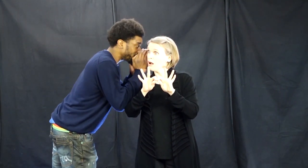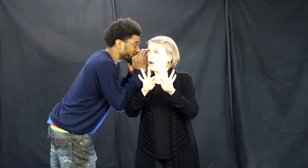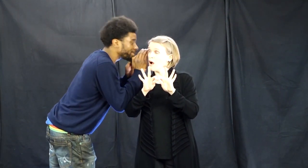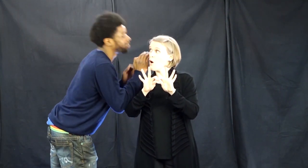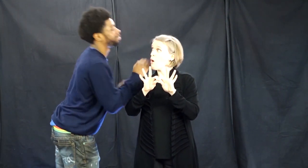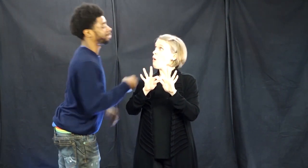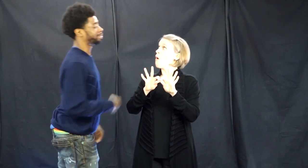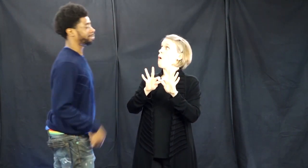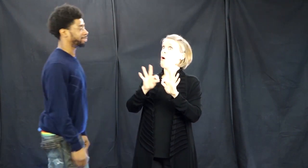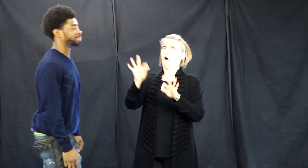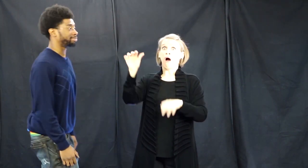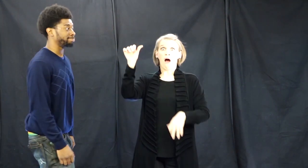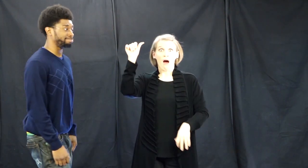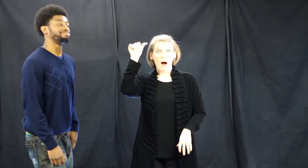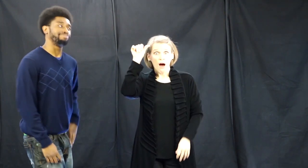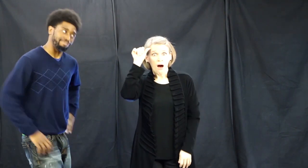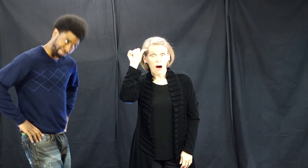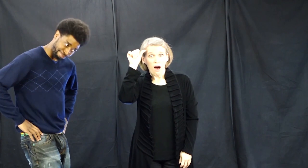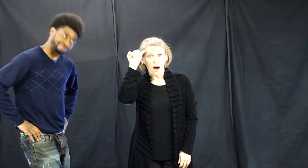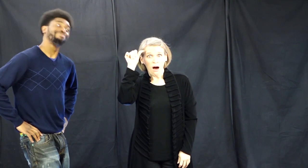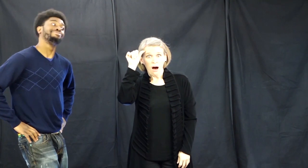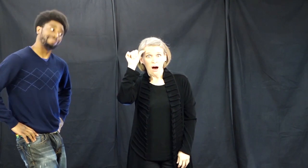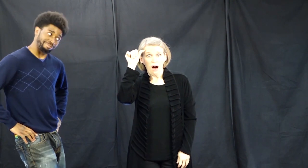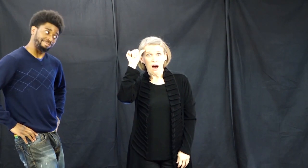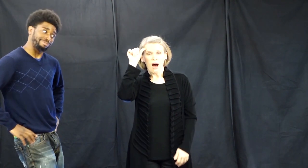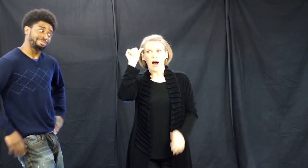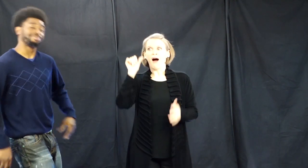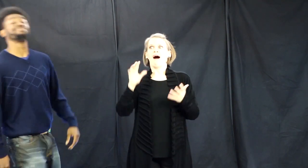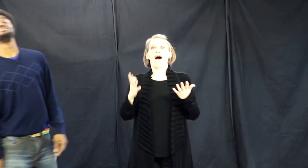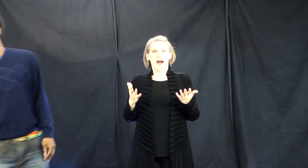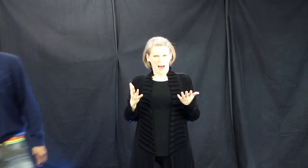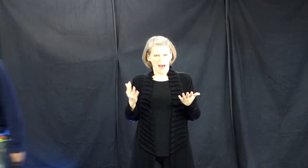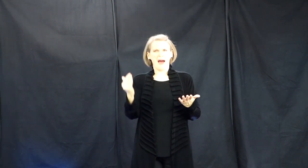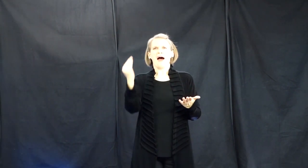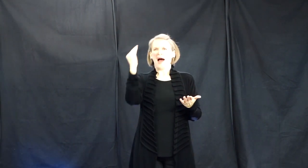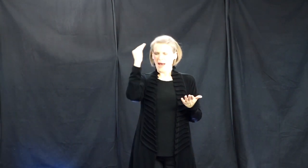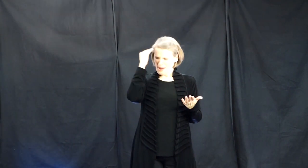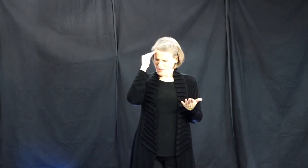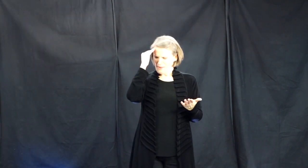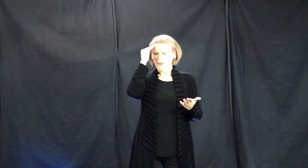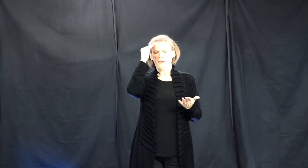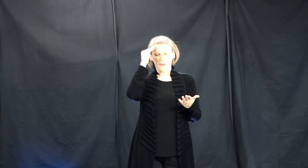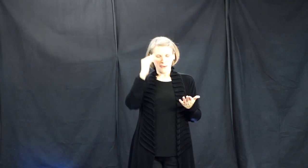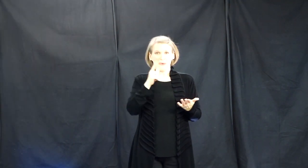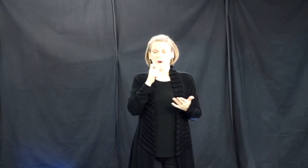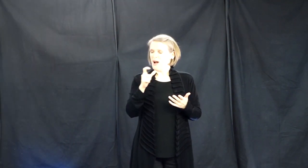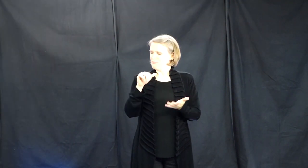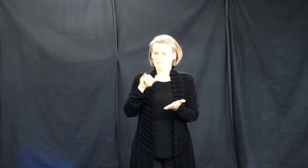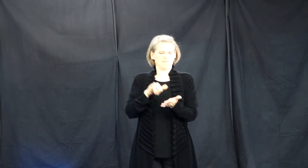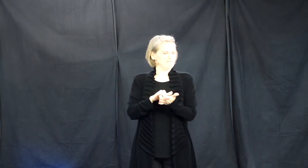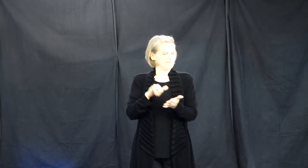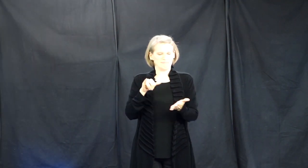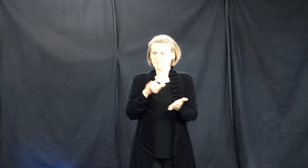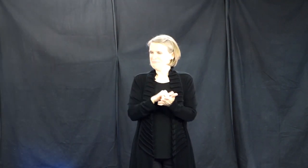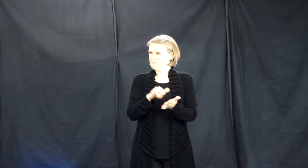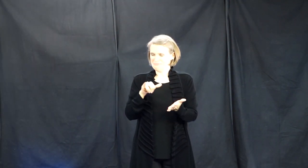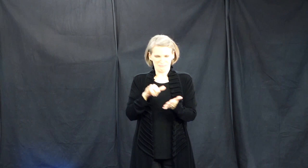John Adams? I know him. that can't be. That's